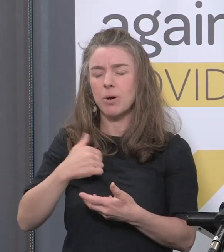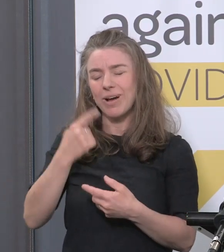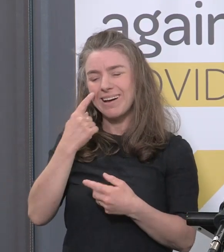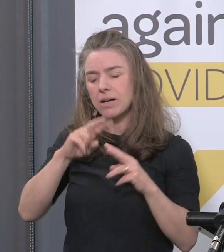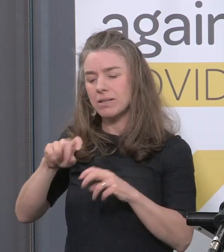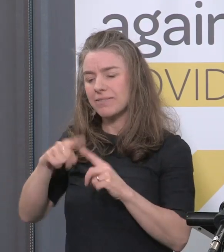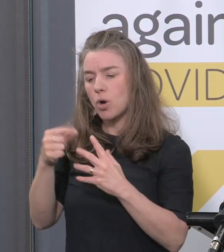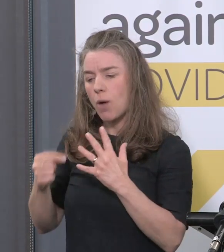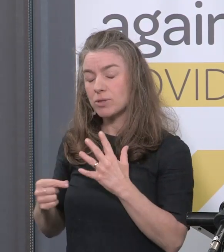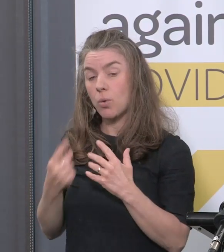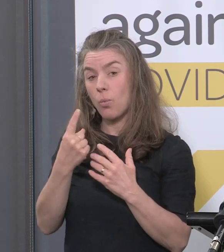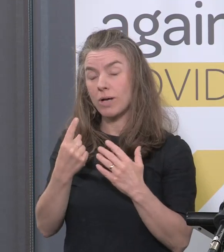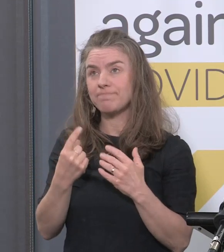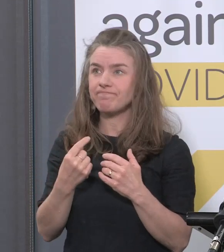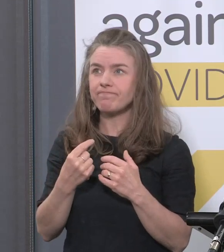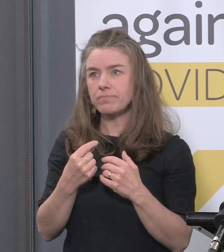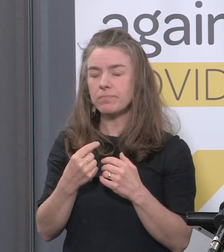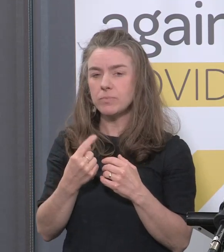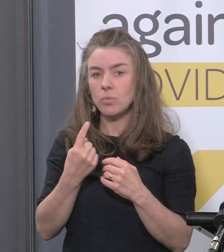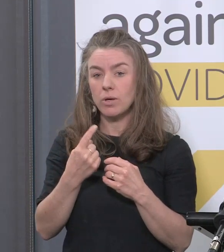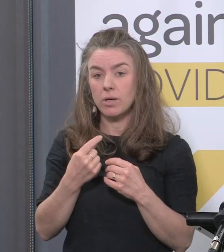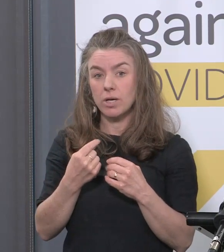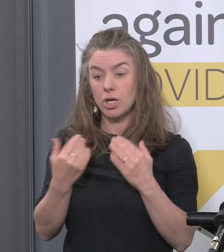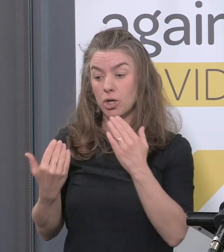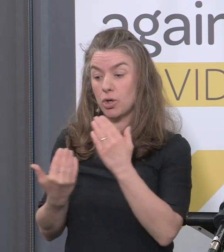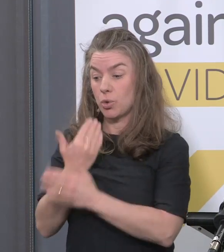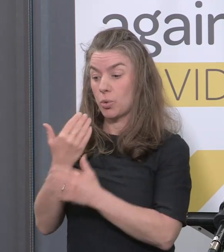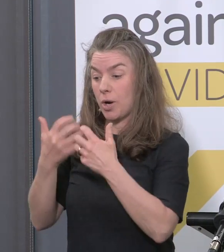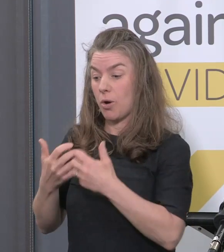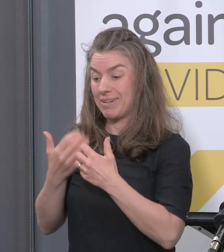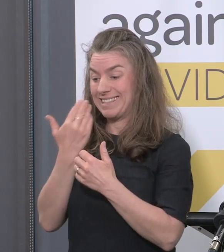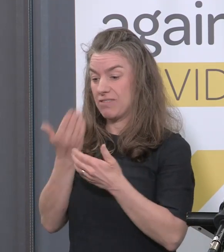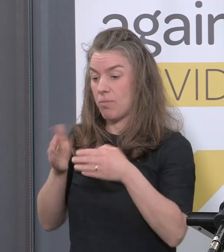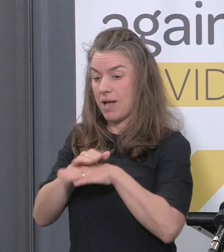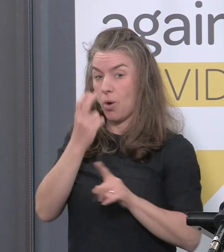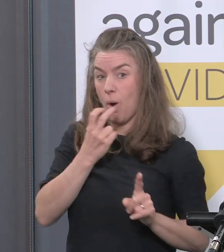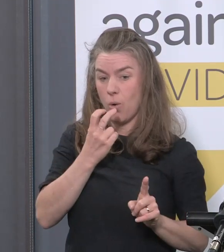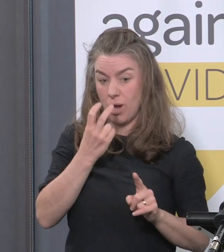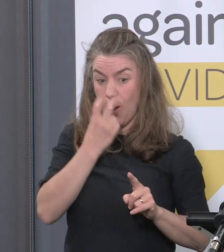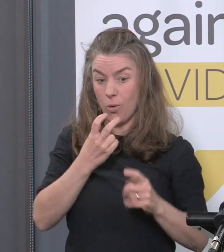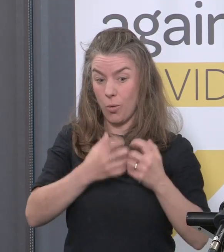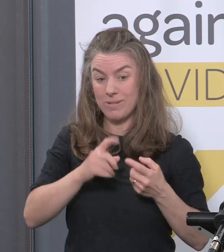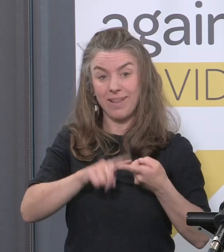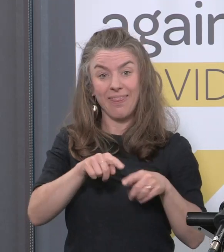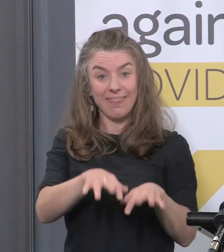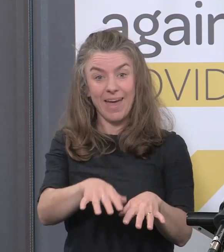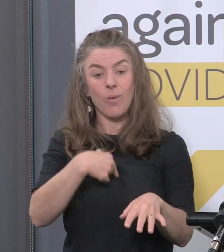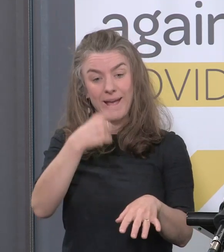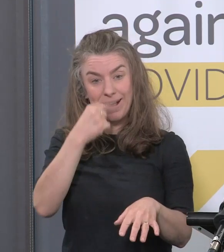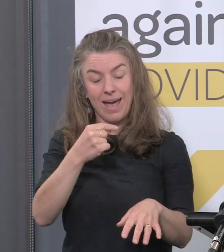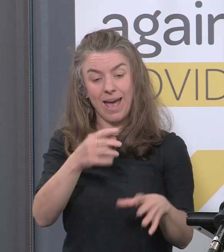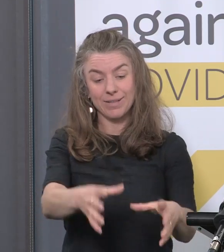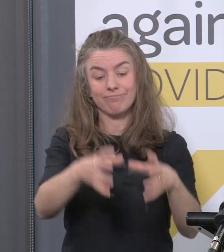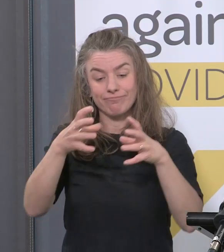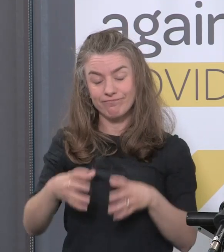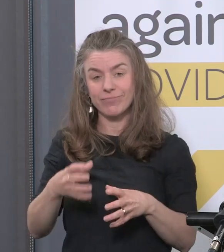is a lot of the newer ventilators have only just replaced older models. Those older models are still there, and we can repurpose those. They can be